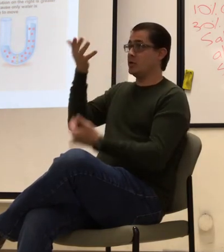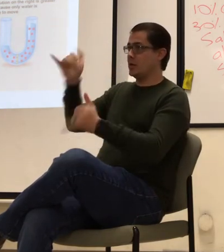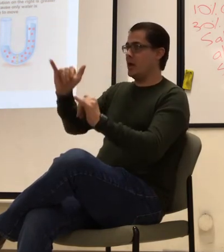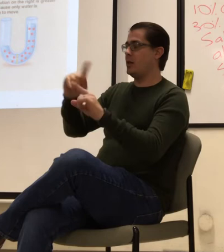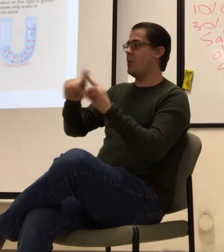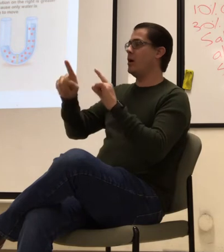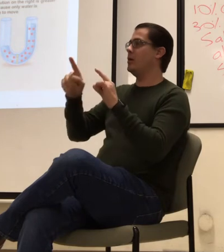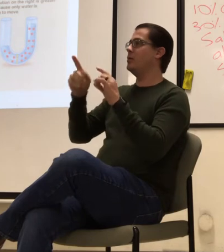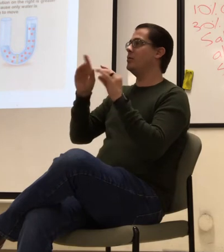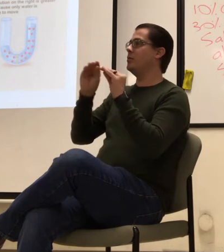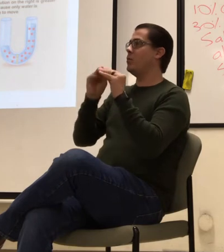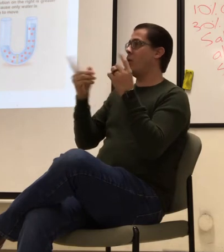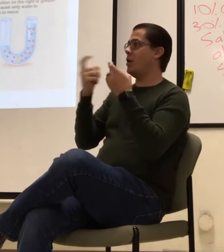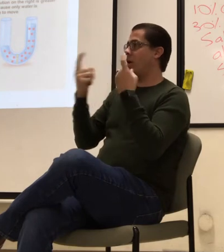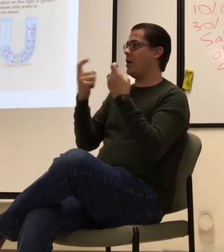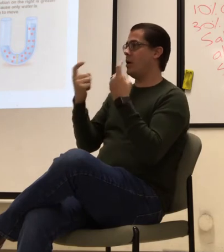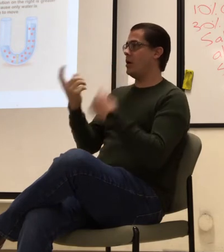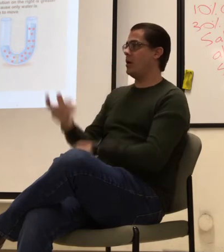questions on that?